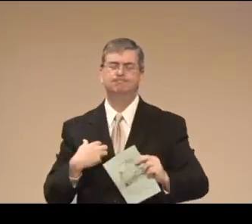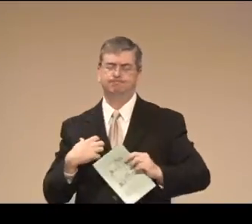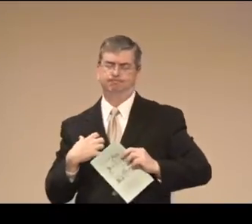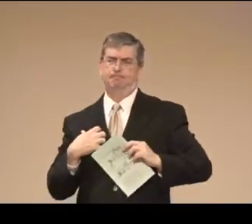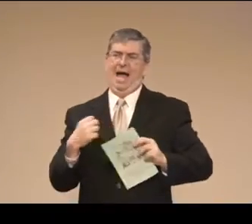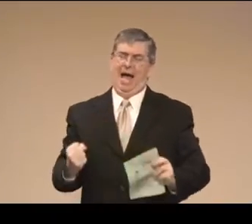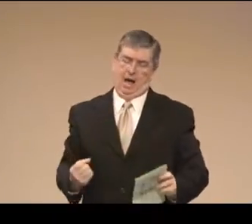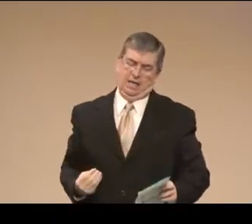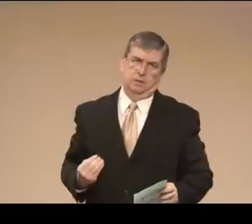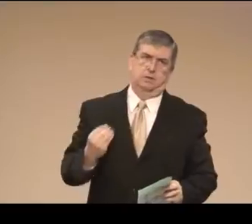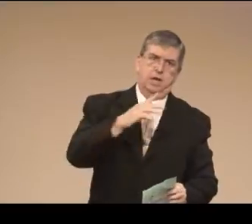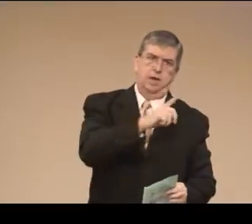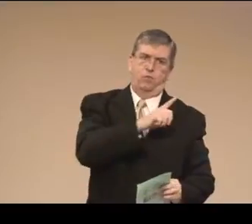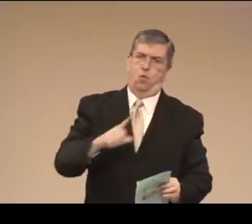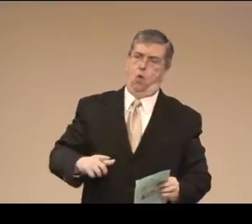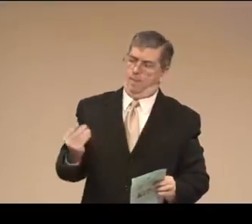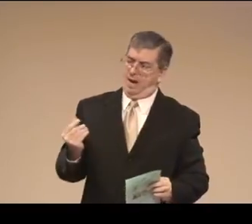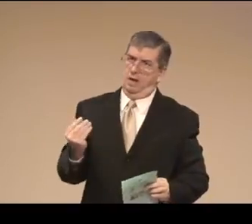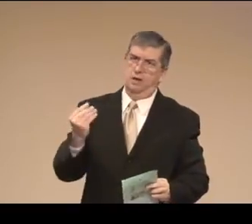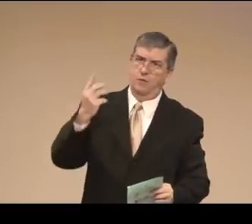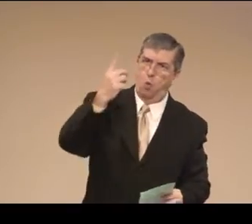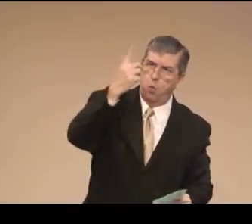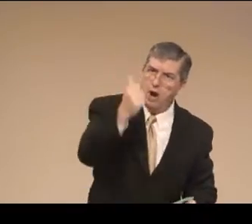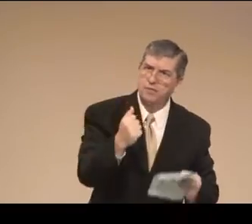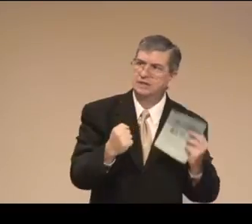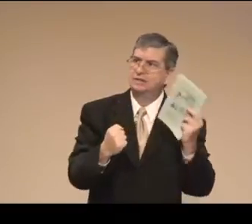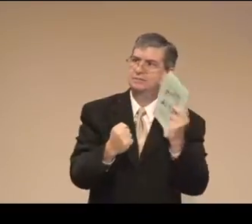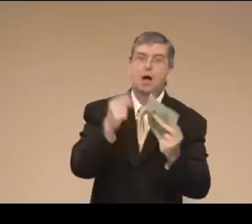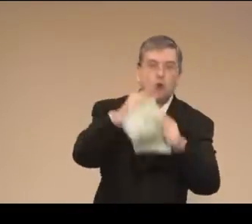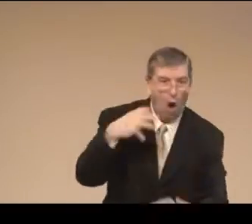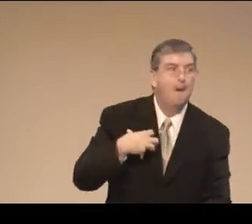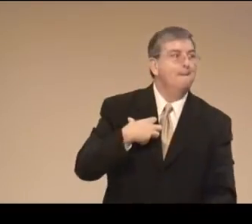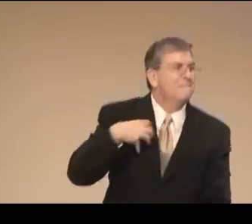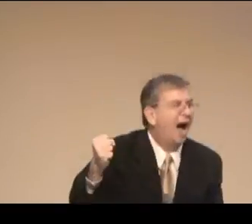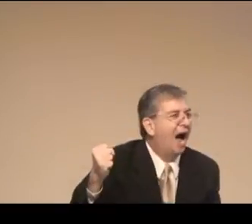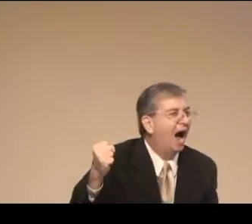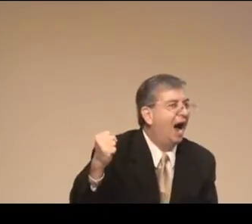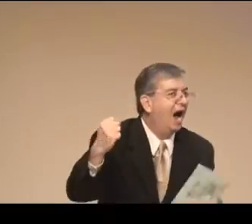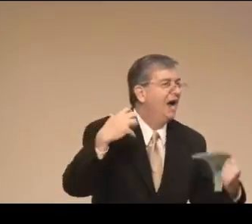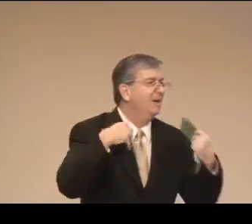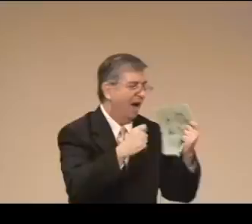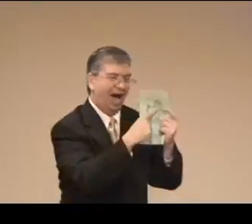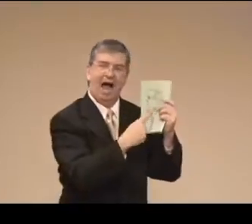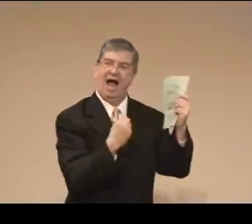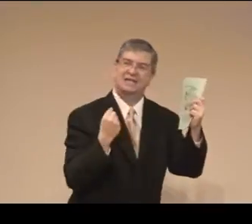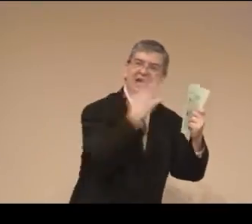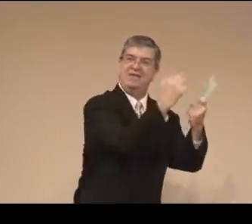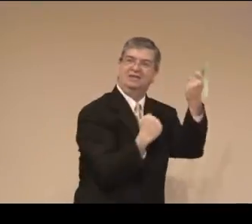the missionaries. Through the might of our giving. Of our time. It's called the might.